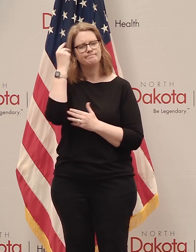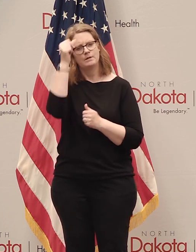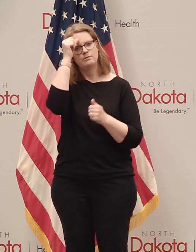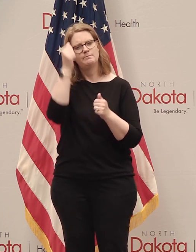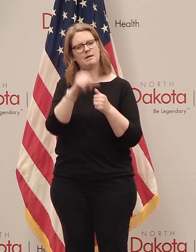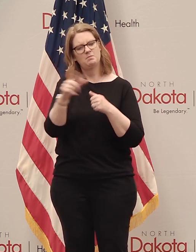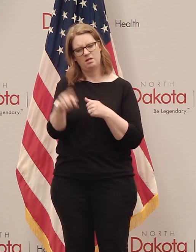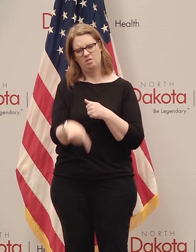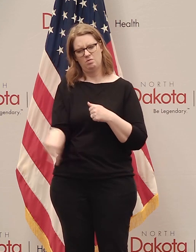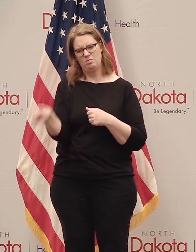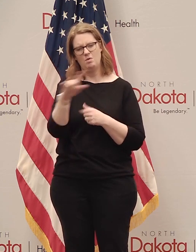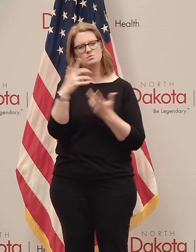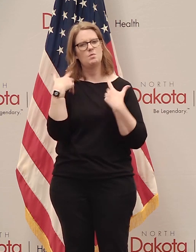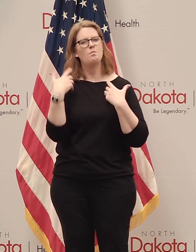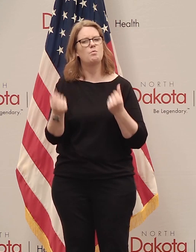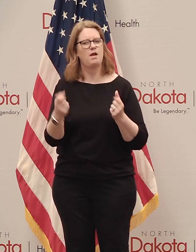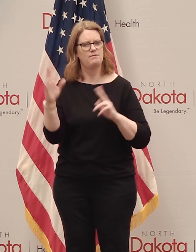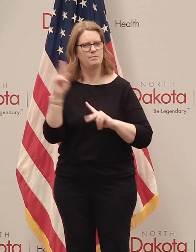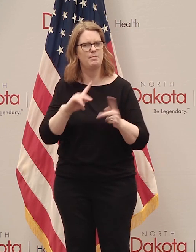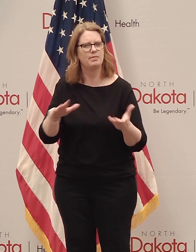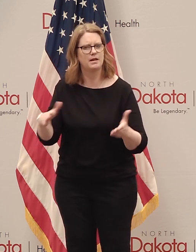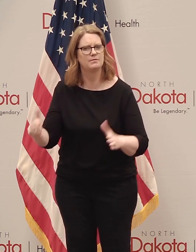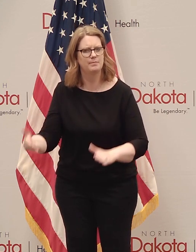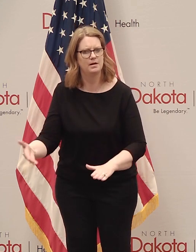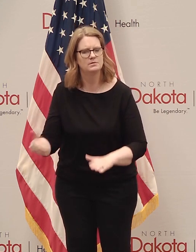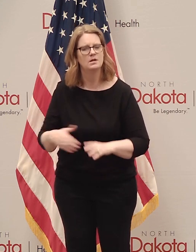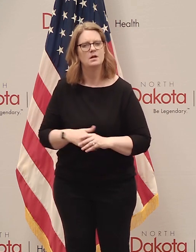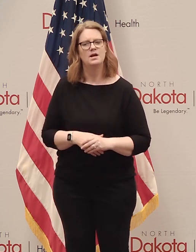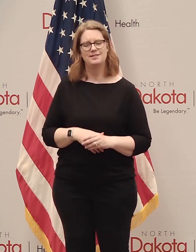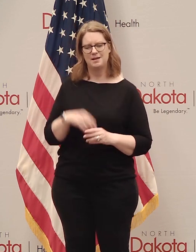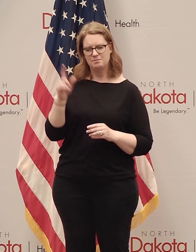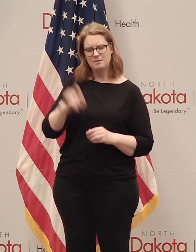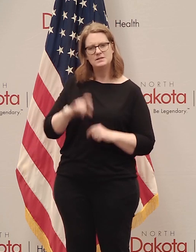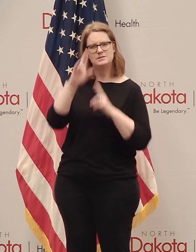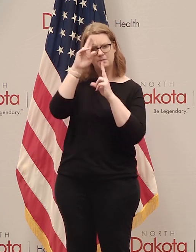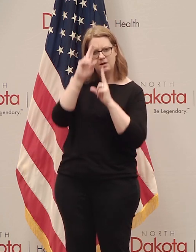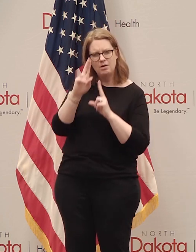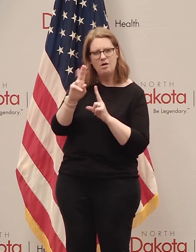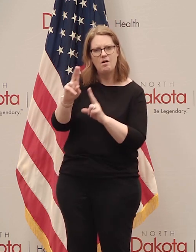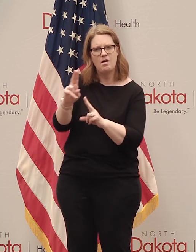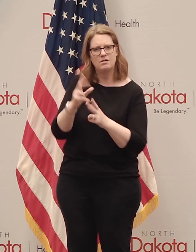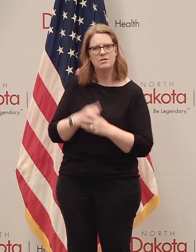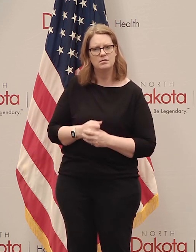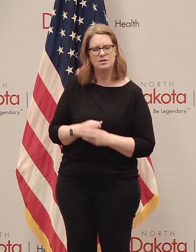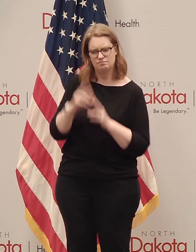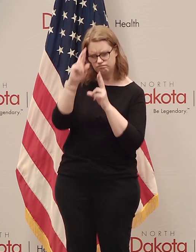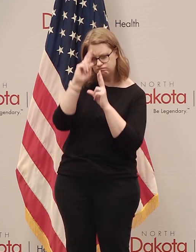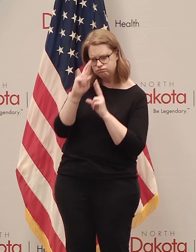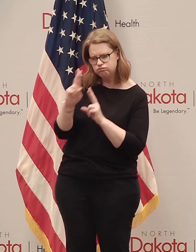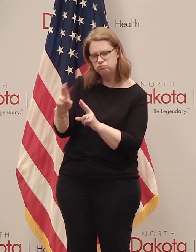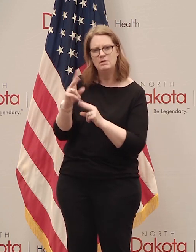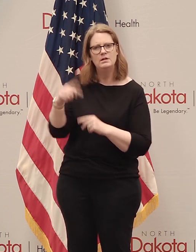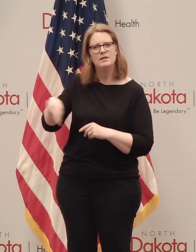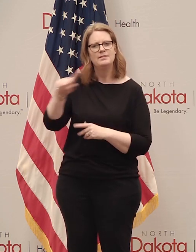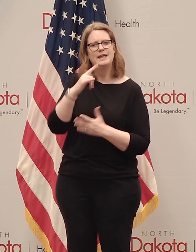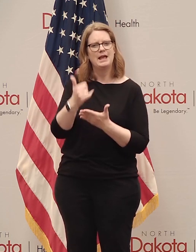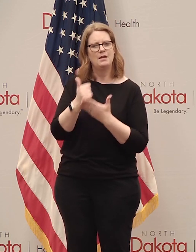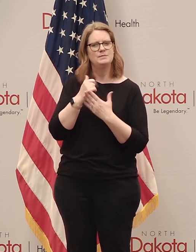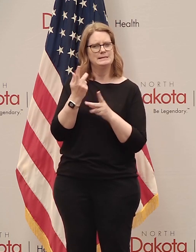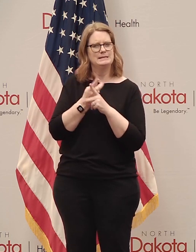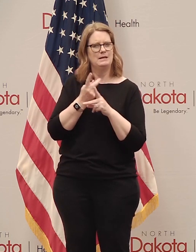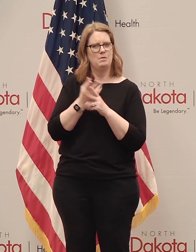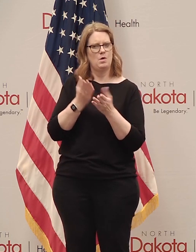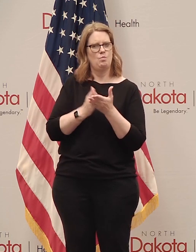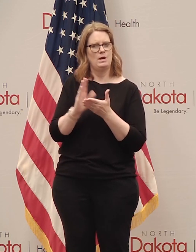sacrifices need to be remembered and honored each year, and those who have helped us secure our rights as Americans. A